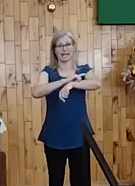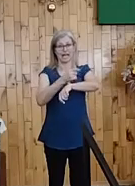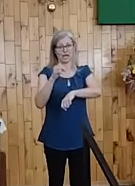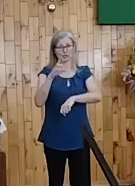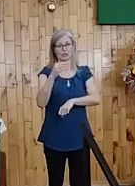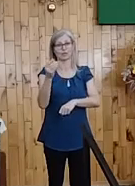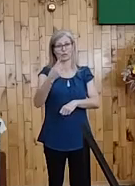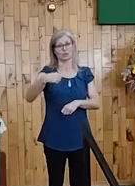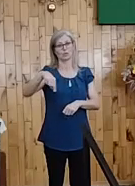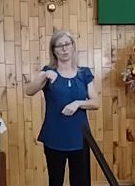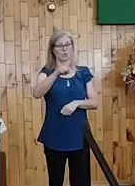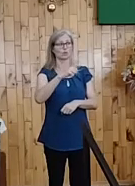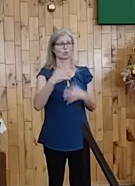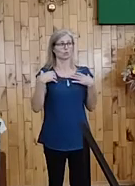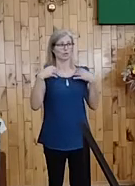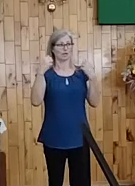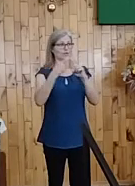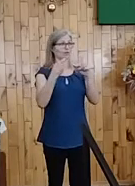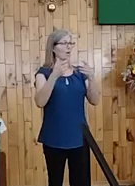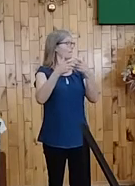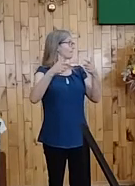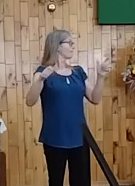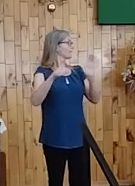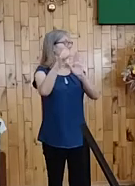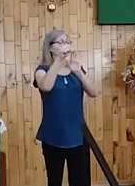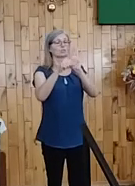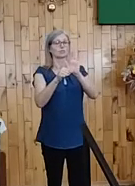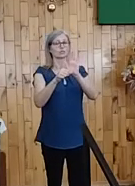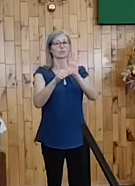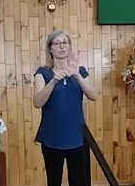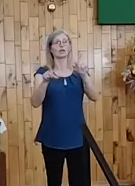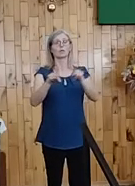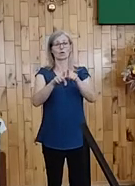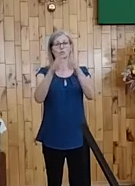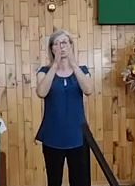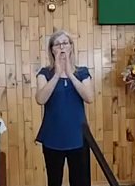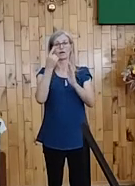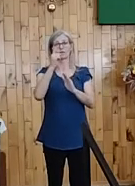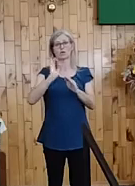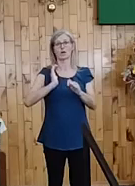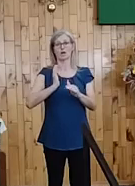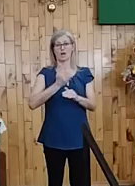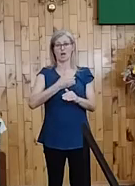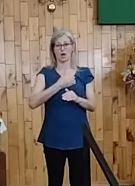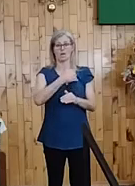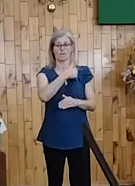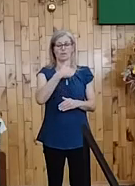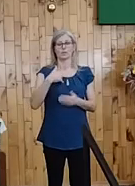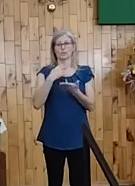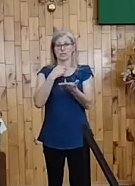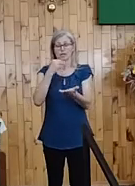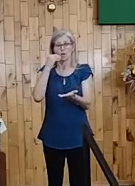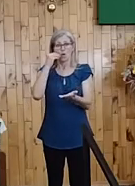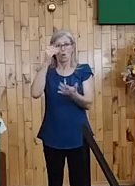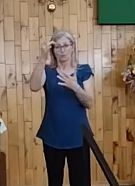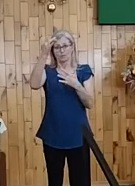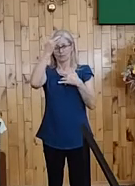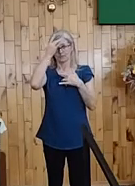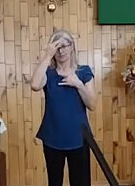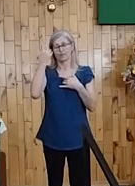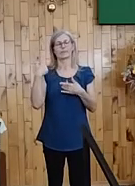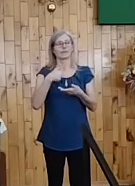cancer and all those recovering from major surgery. We also pray for our parishioners who are homebound.